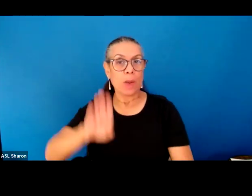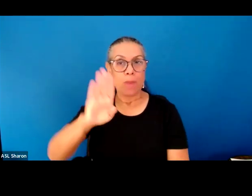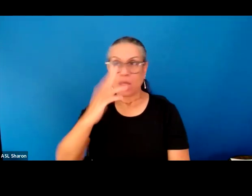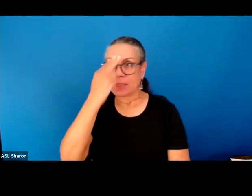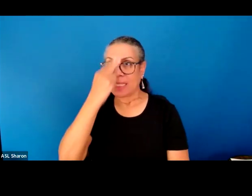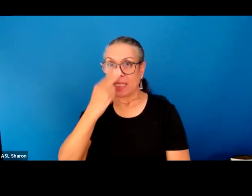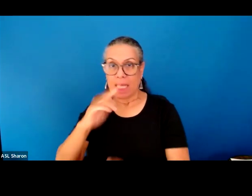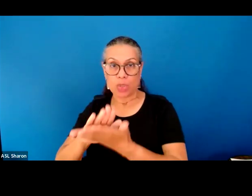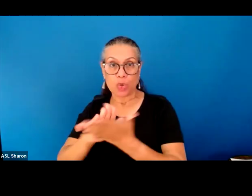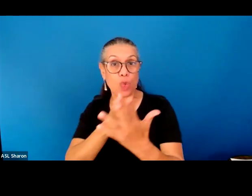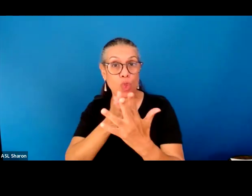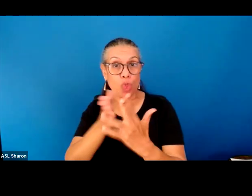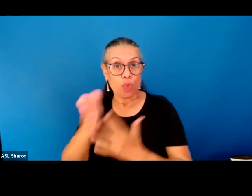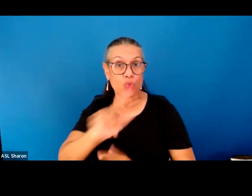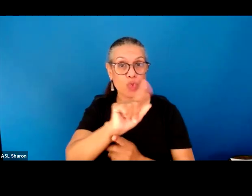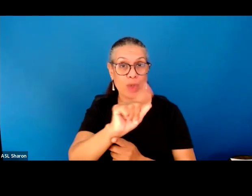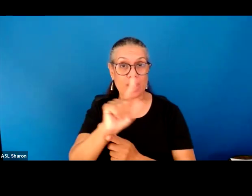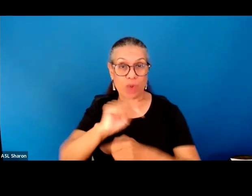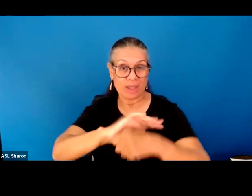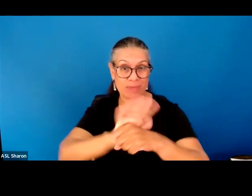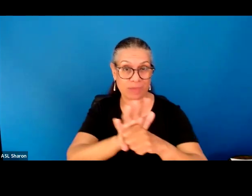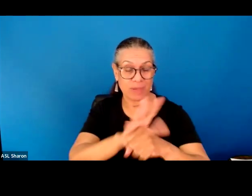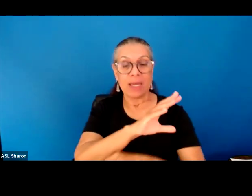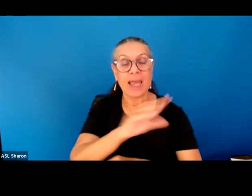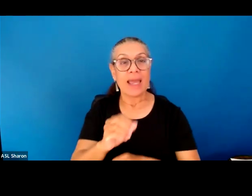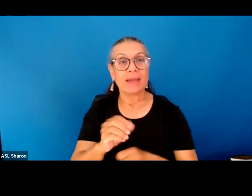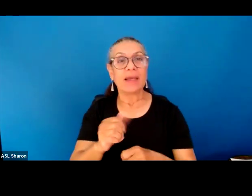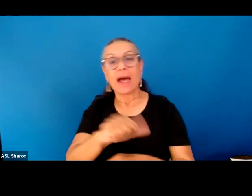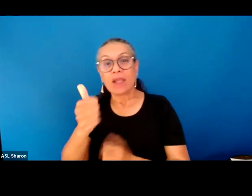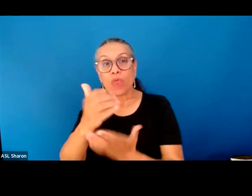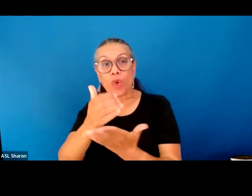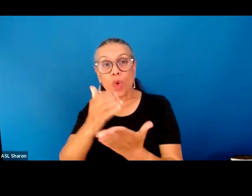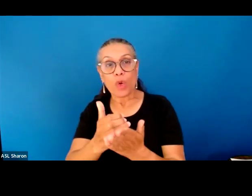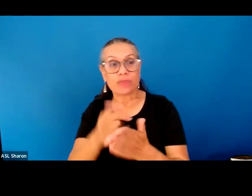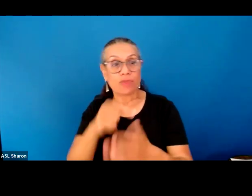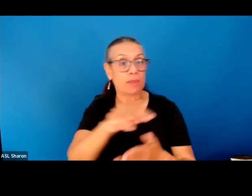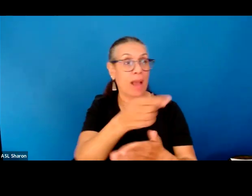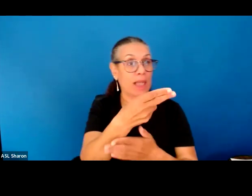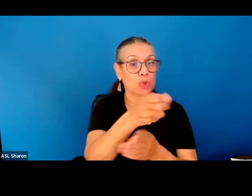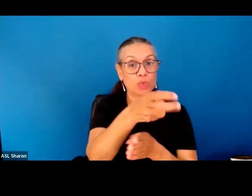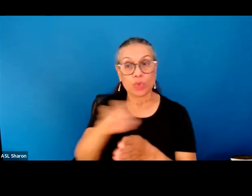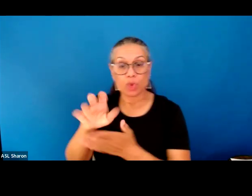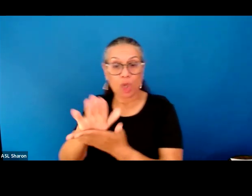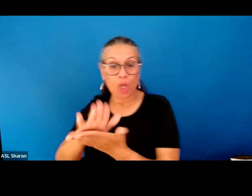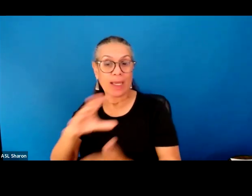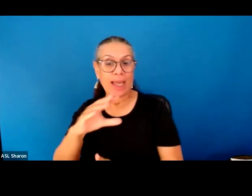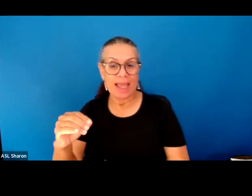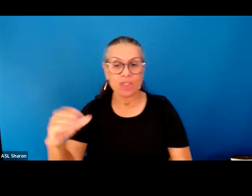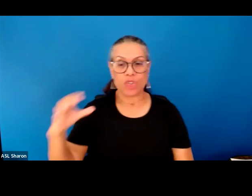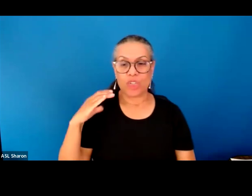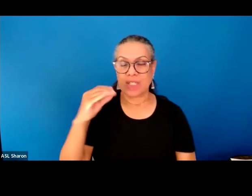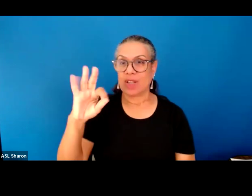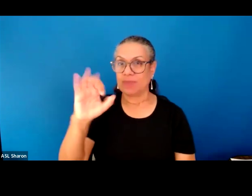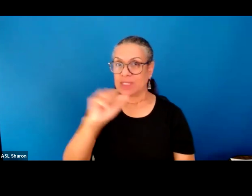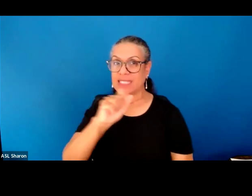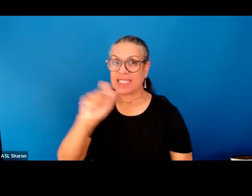the pandemic, principal at Another Costa College, and chief of staff at Superintendent Carol Johnson. She served